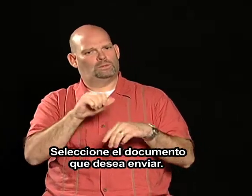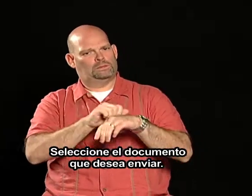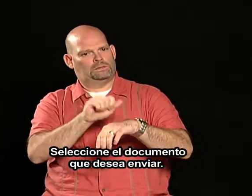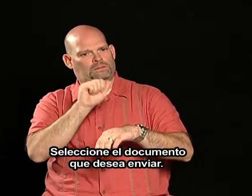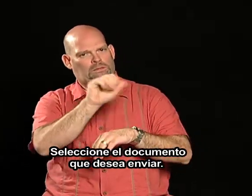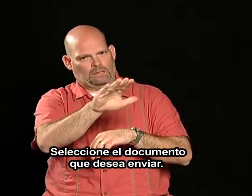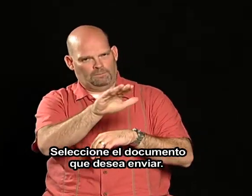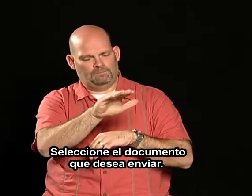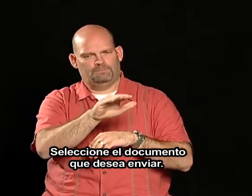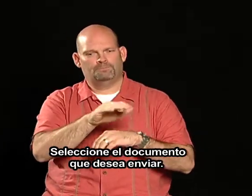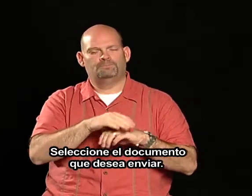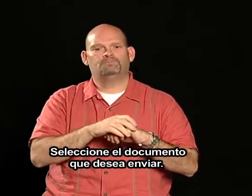wish to send.